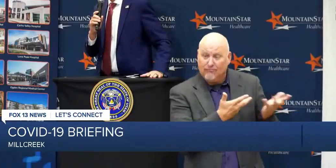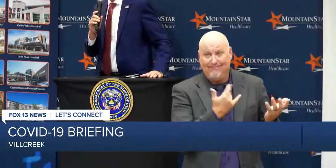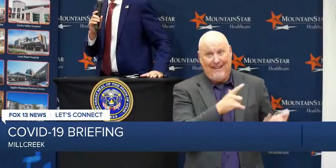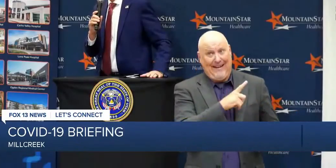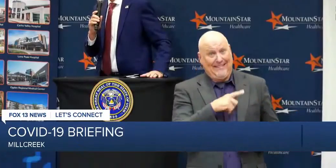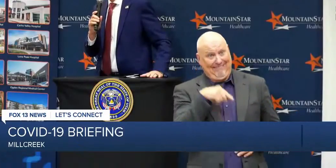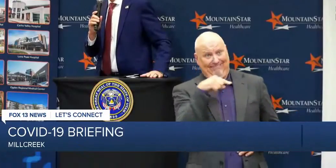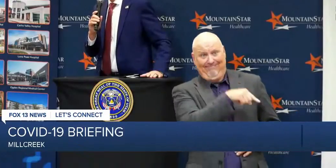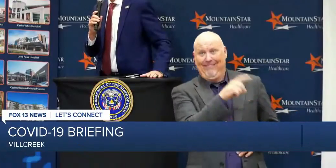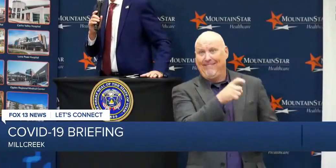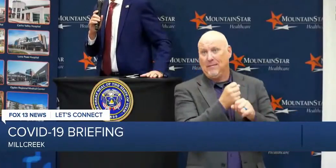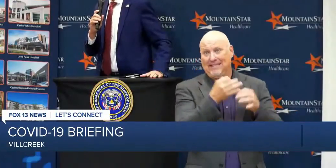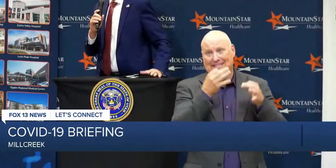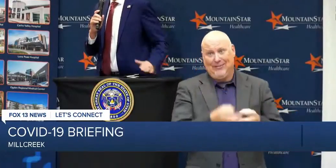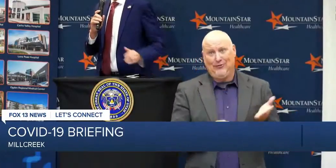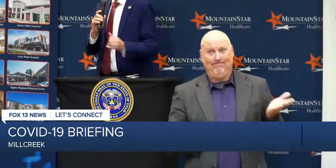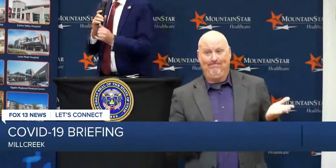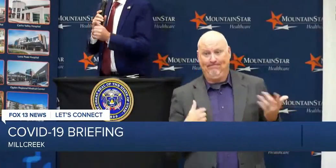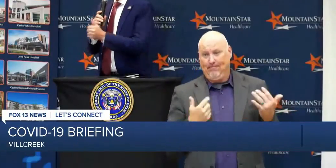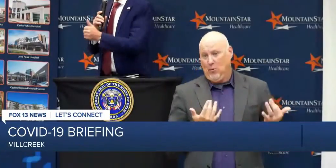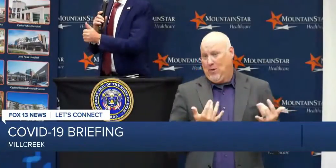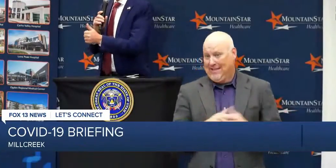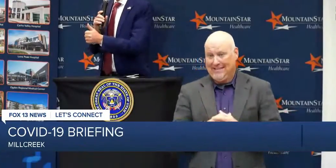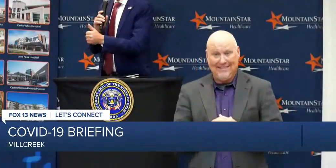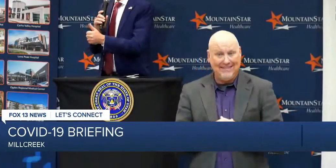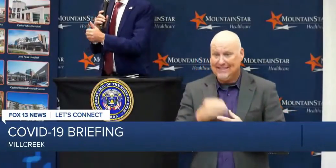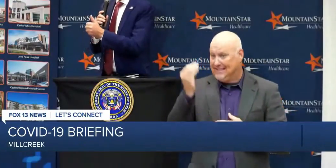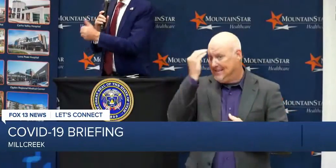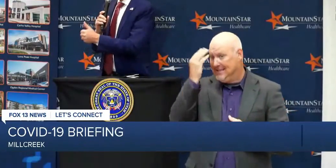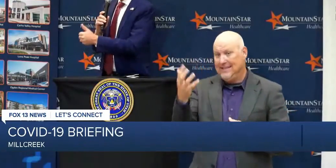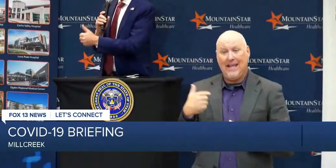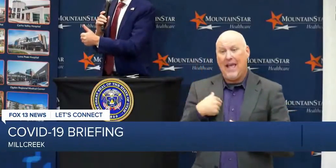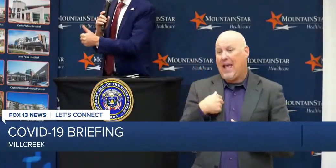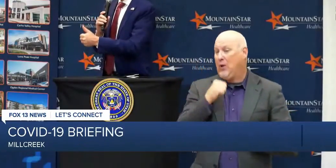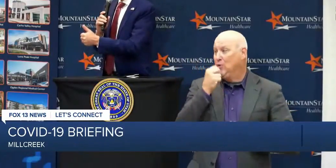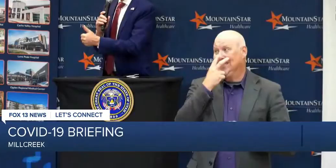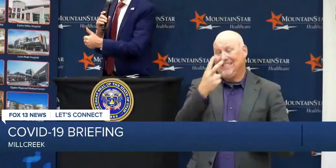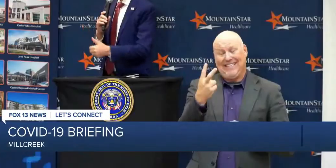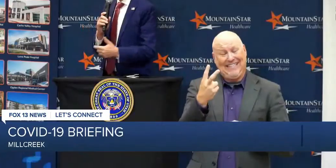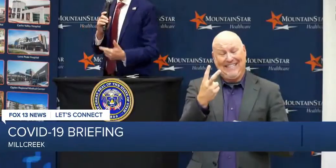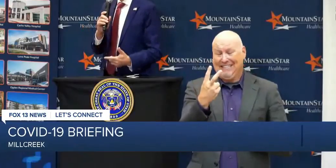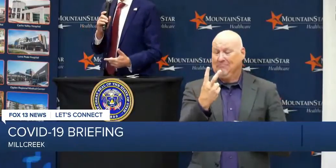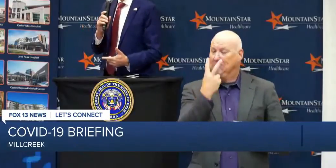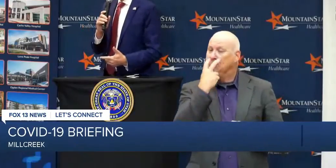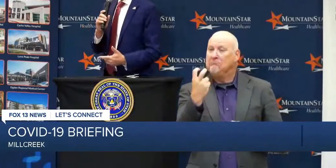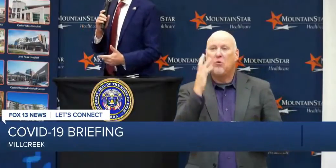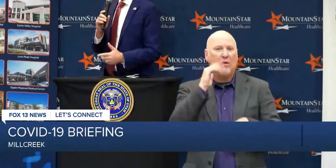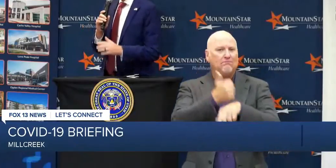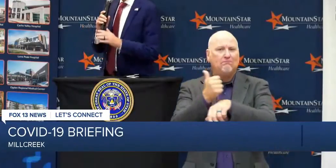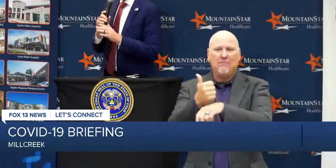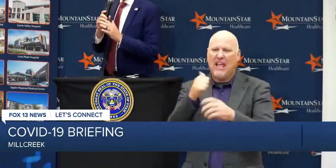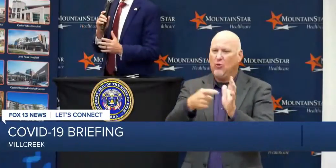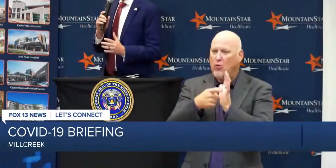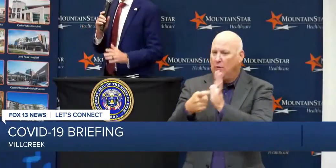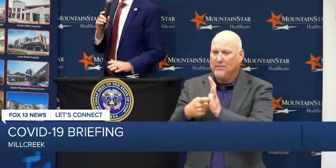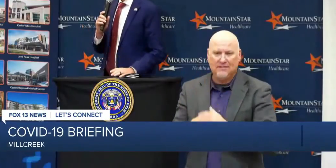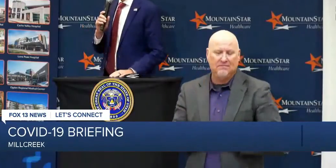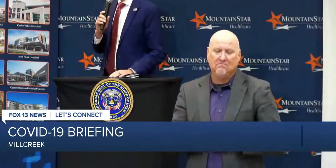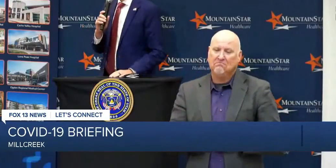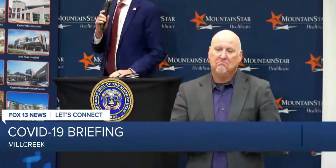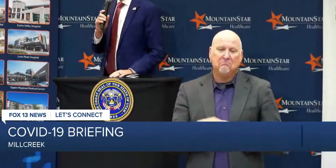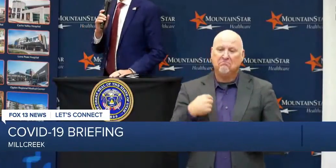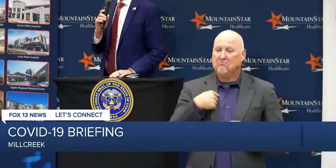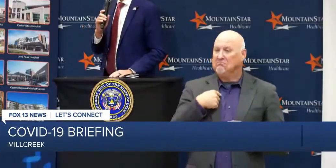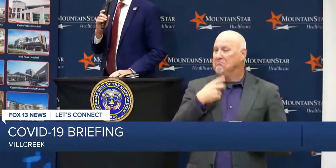any additional restrictions will, one, can be implemented, and two, would make a